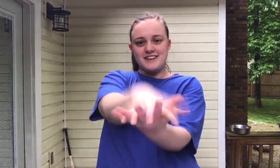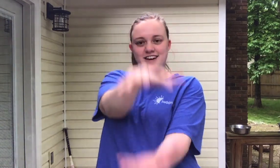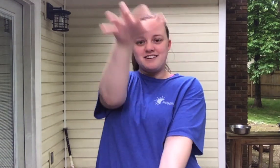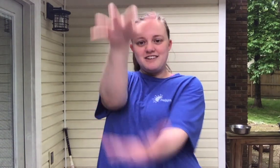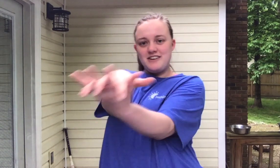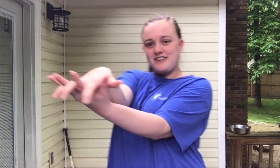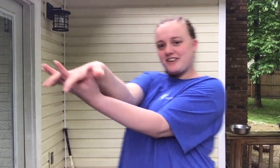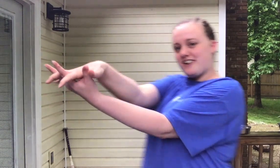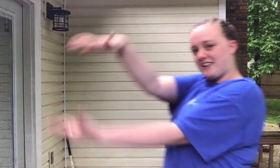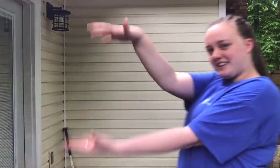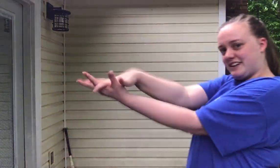alligator or crocodile,